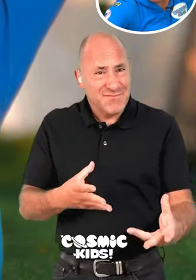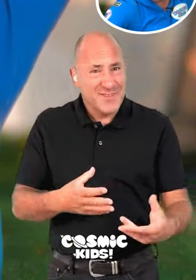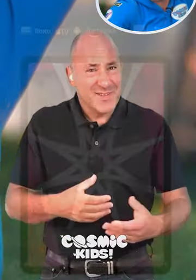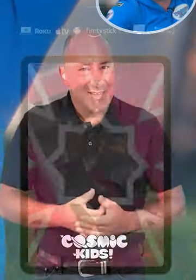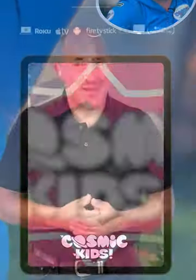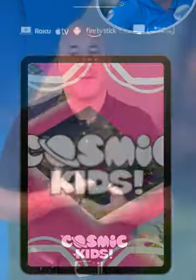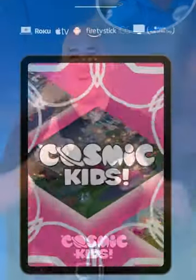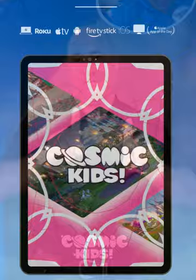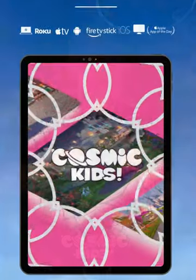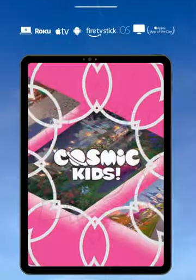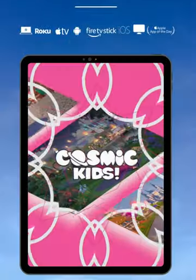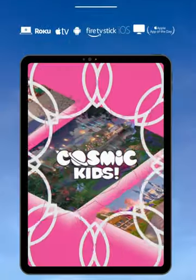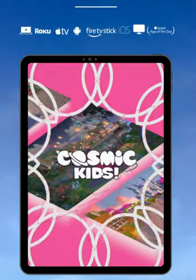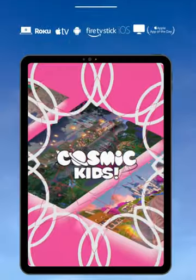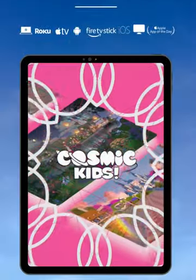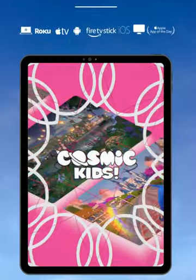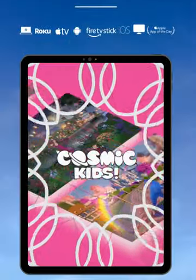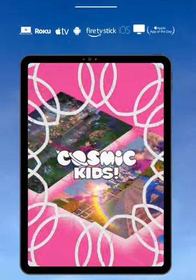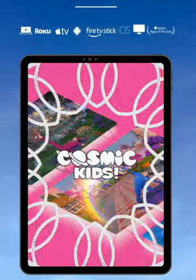Fantastic everyone.